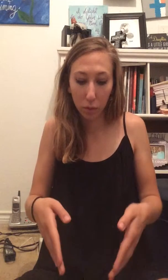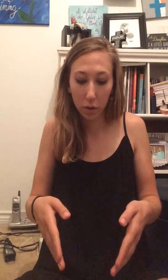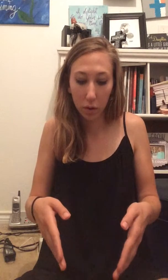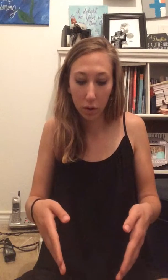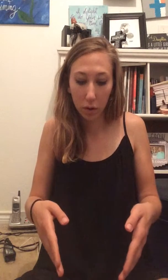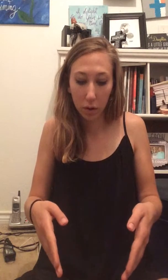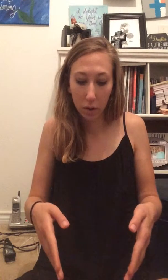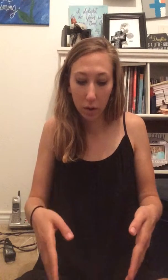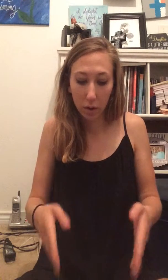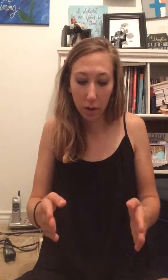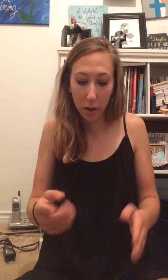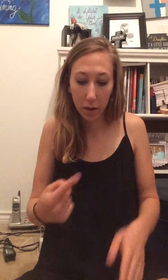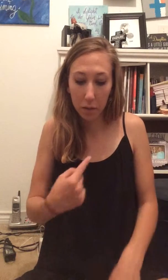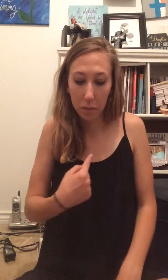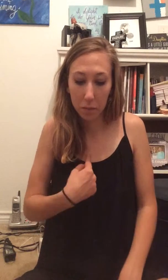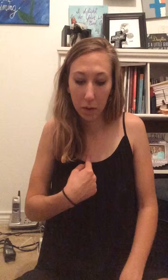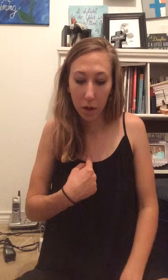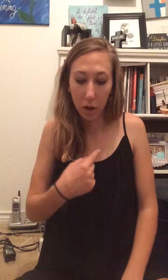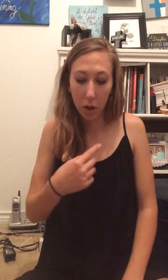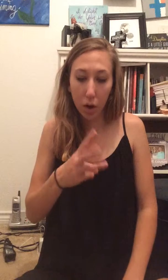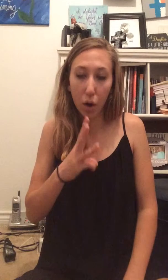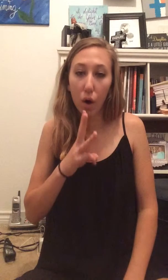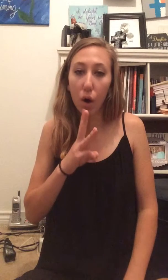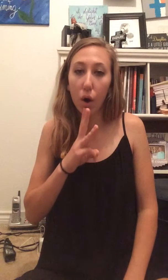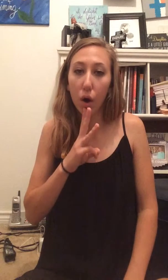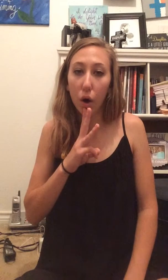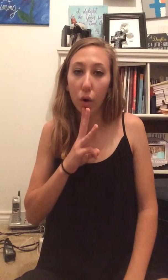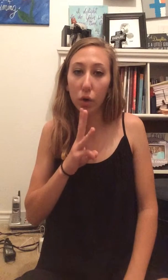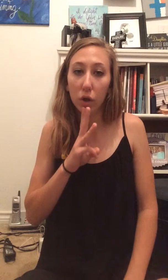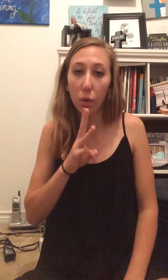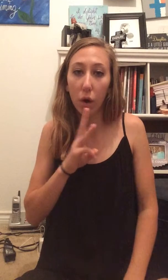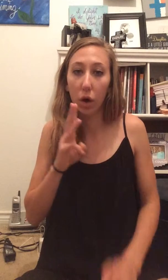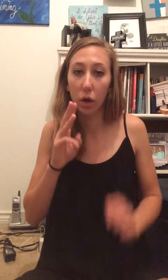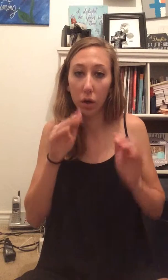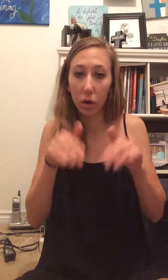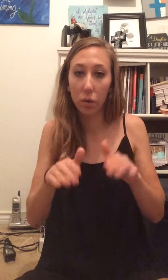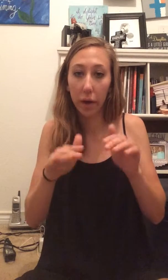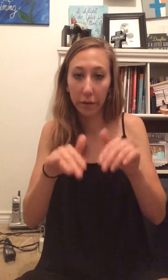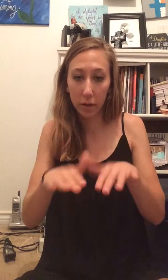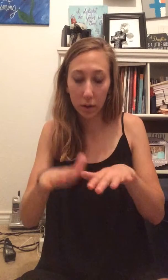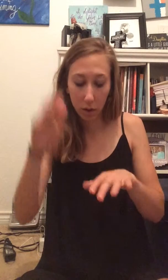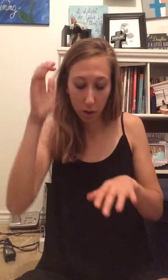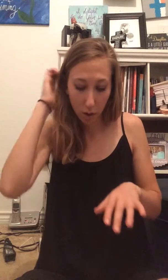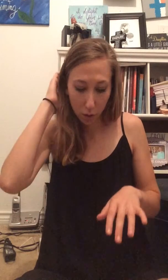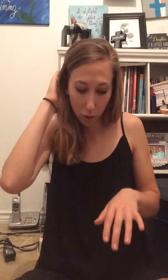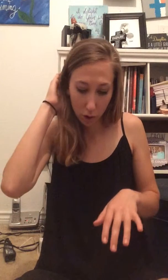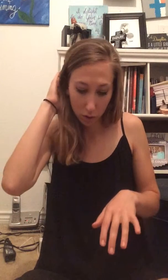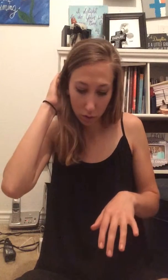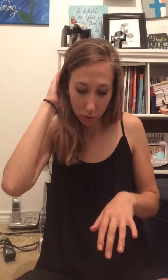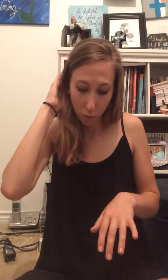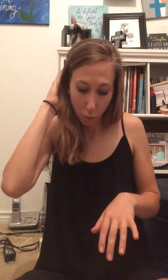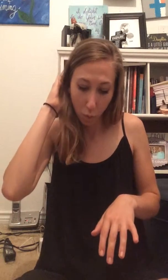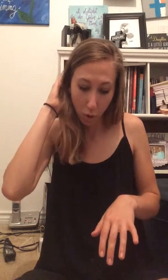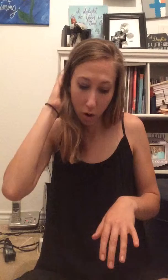let me ocean the water and then the waves. Ocean walk,